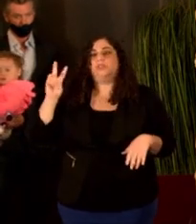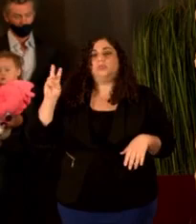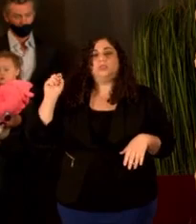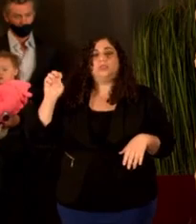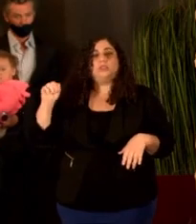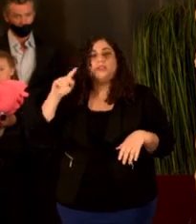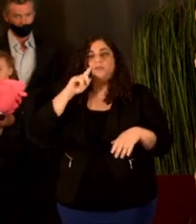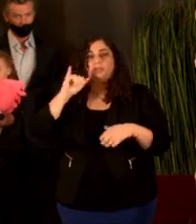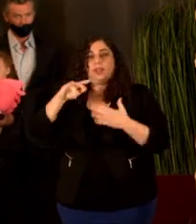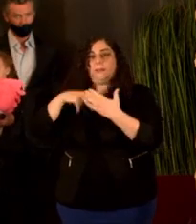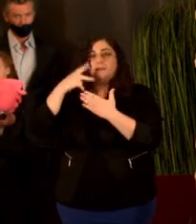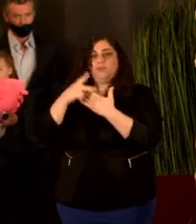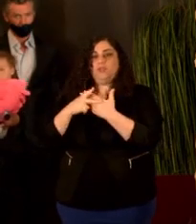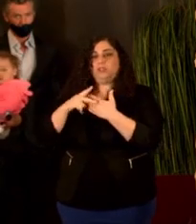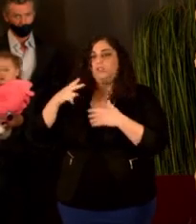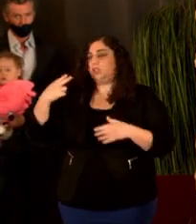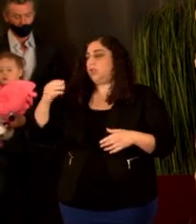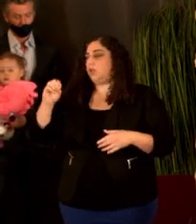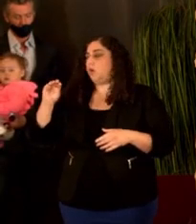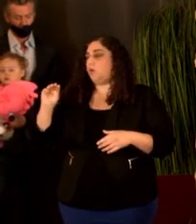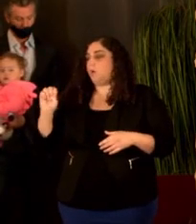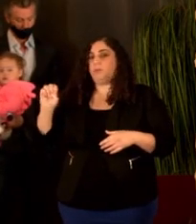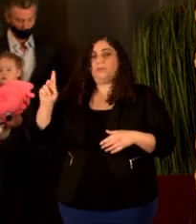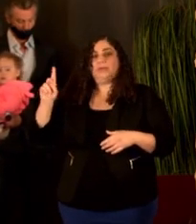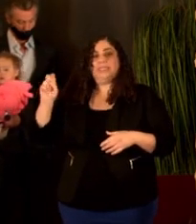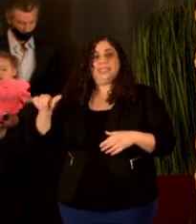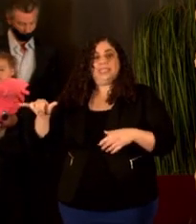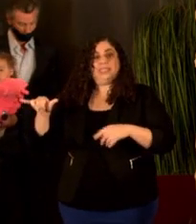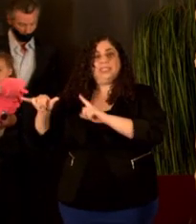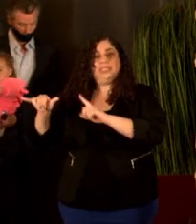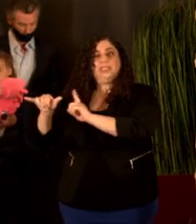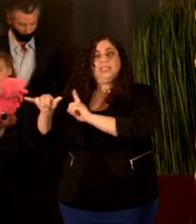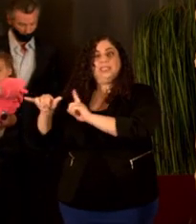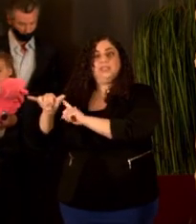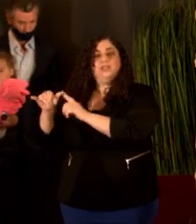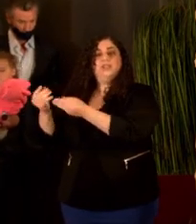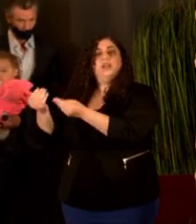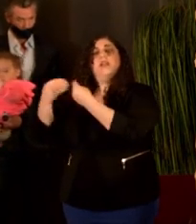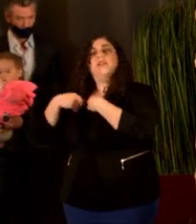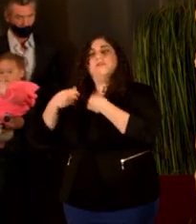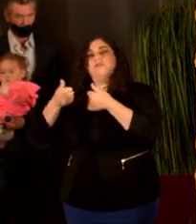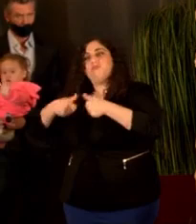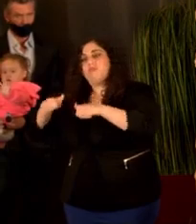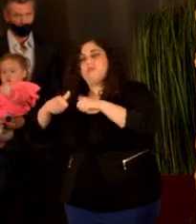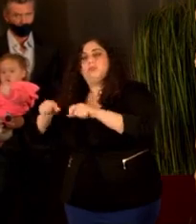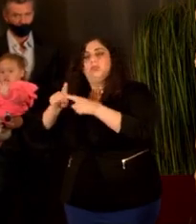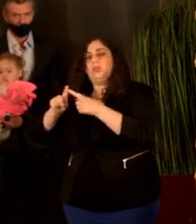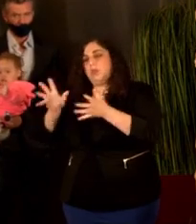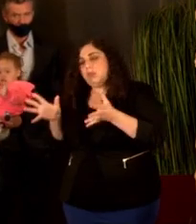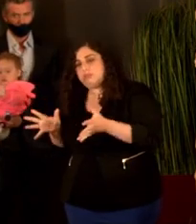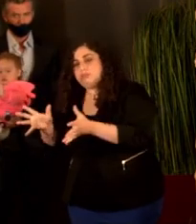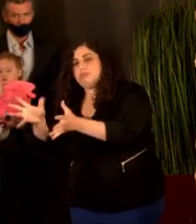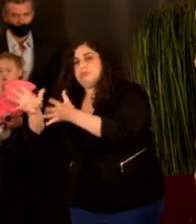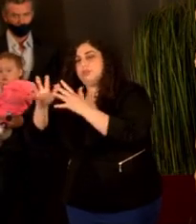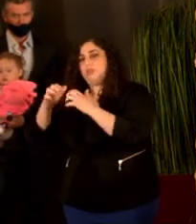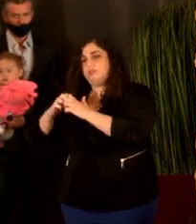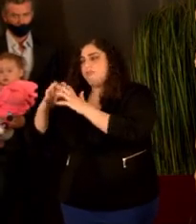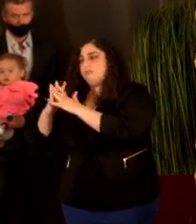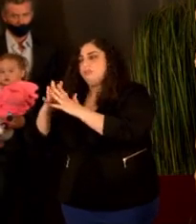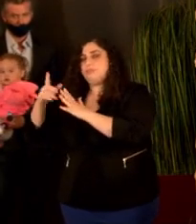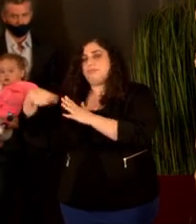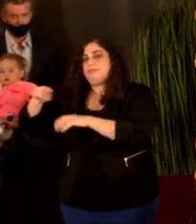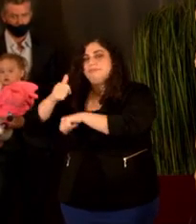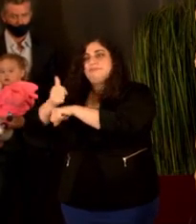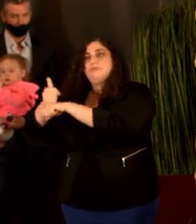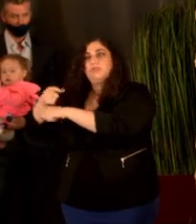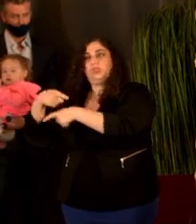have given San Diego the ability to quickly mobilize, to deploy permanent housing communities like this one during the pandemic and move people off